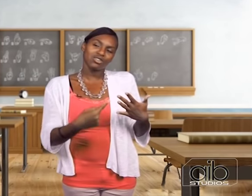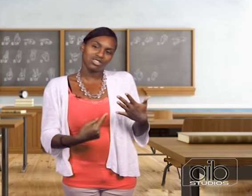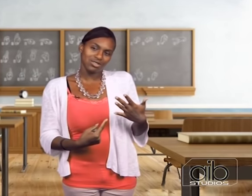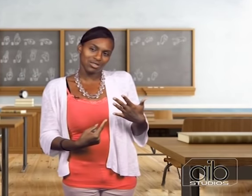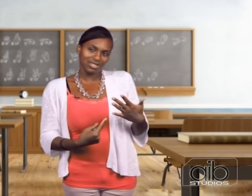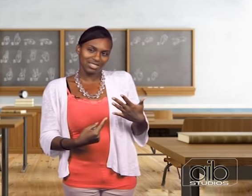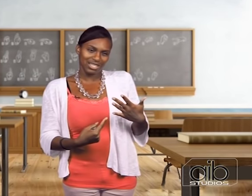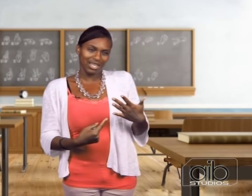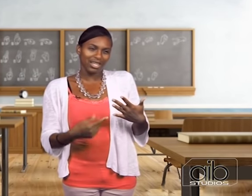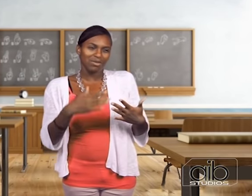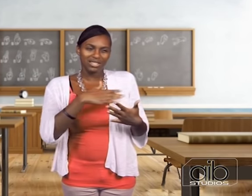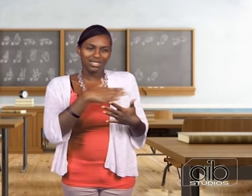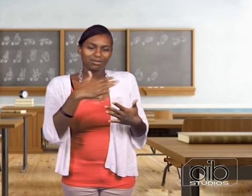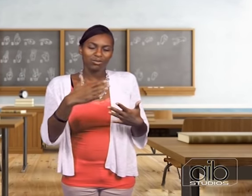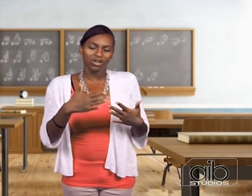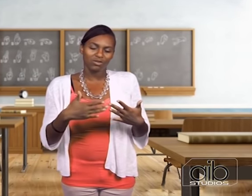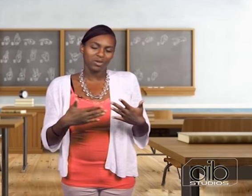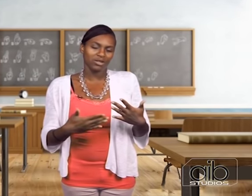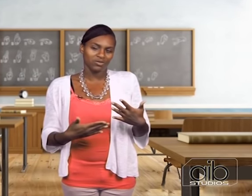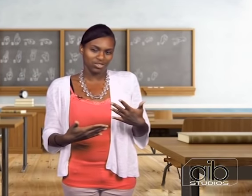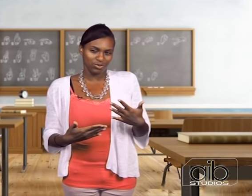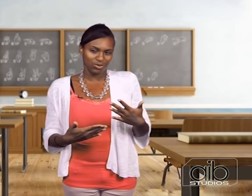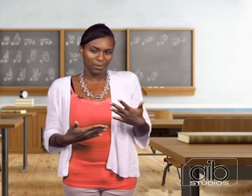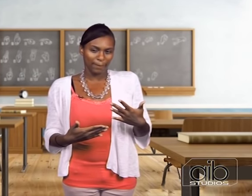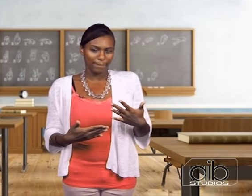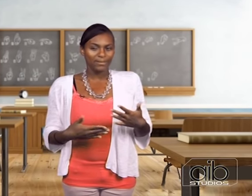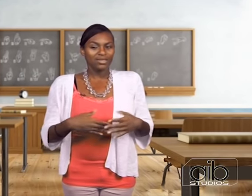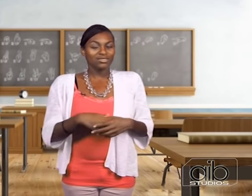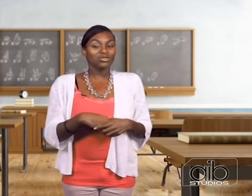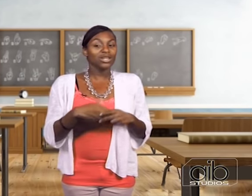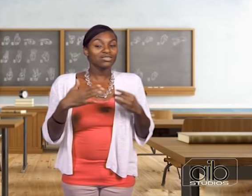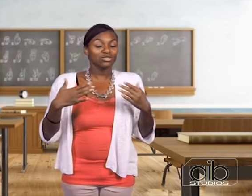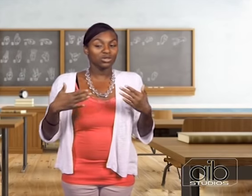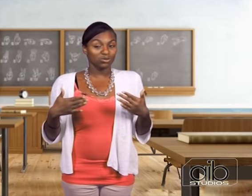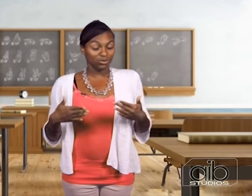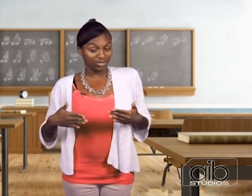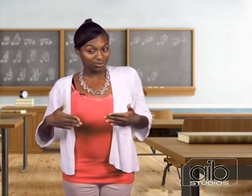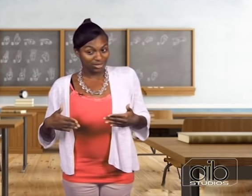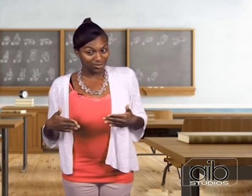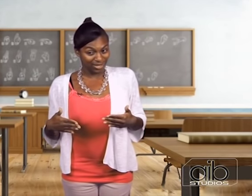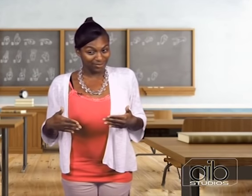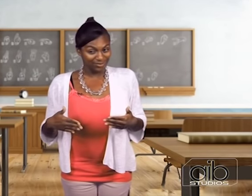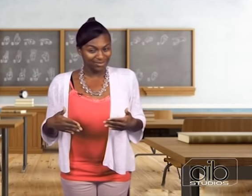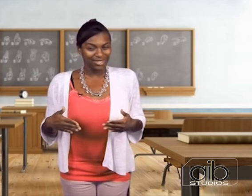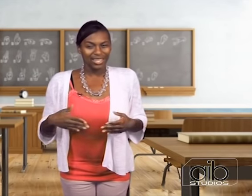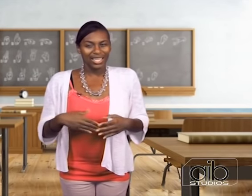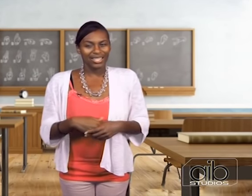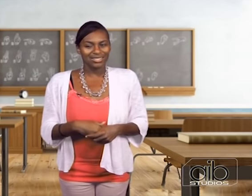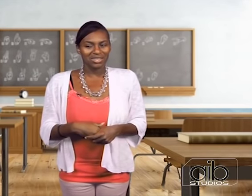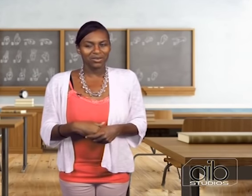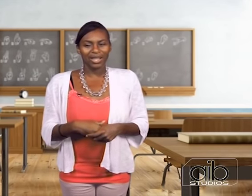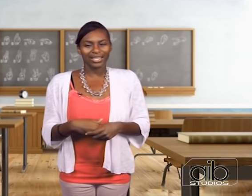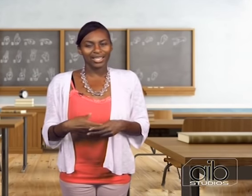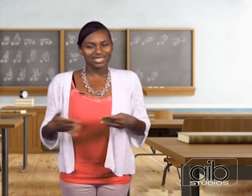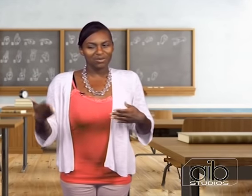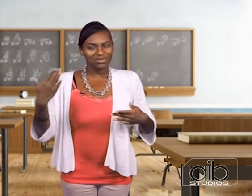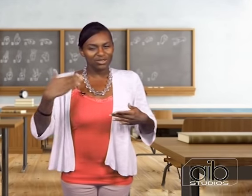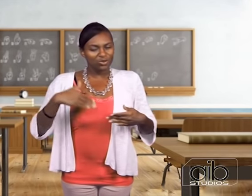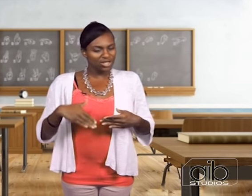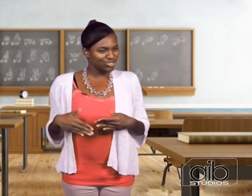just use your listing hand. It makes it more of a better visual. So you guys are doing really, really well. And so I got some of your